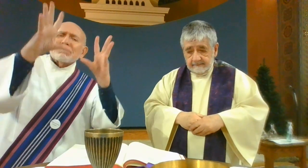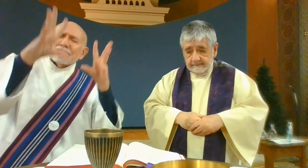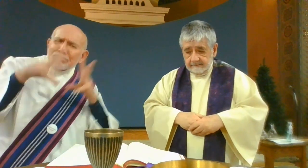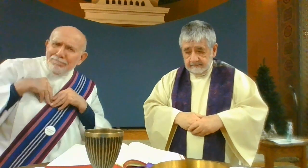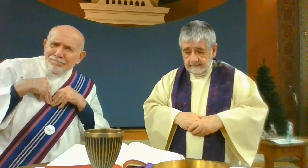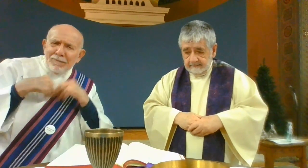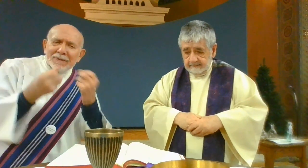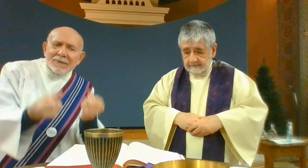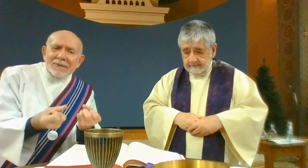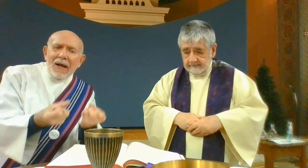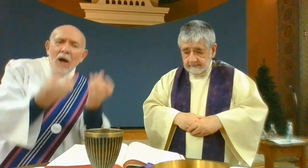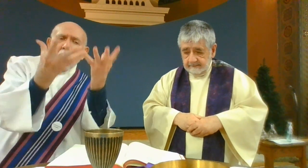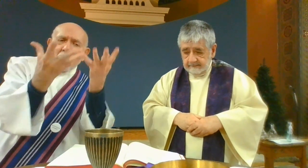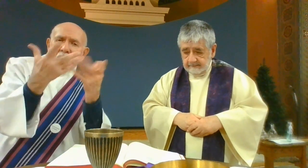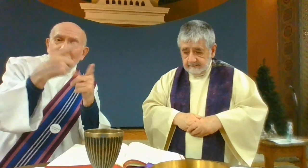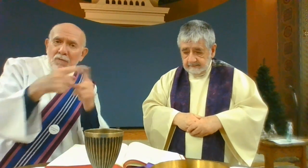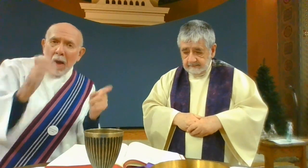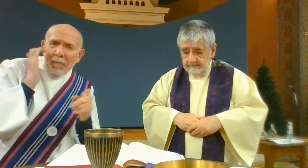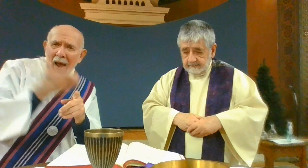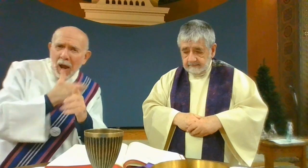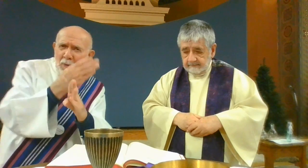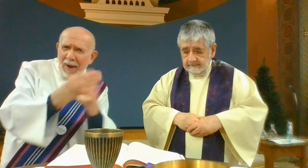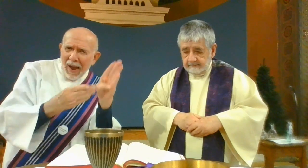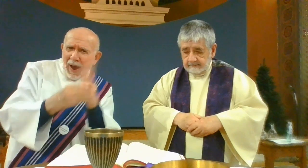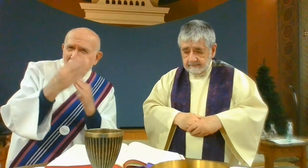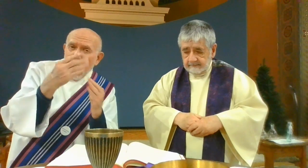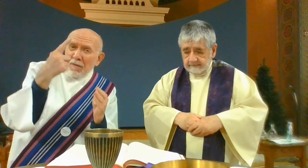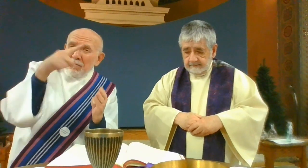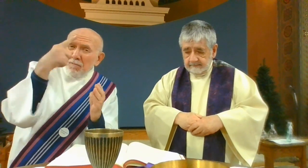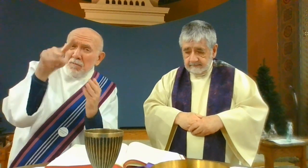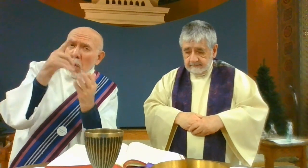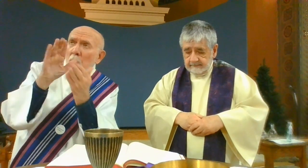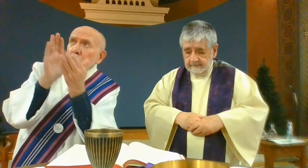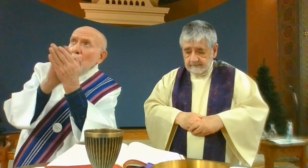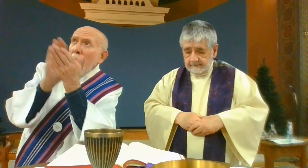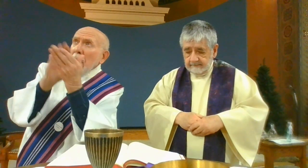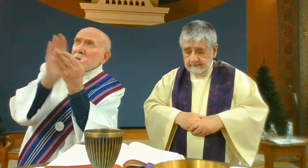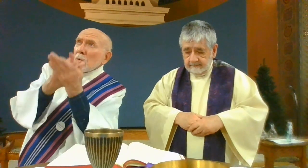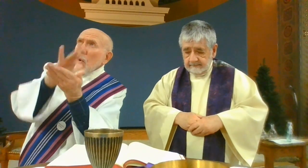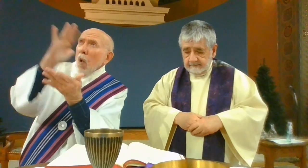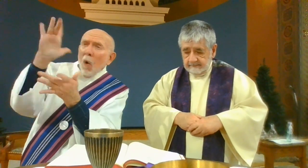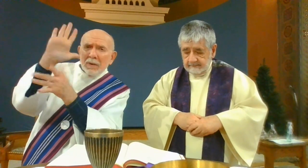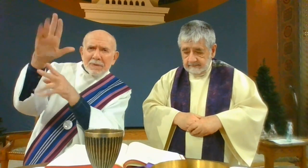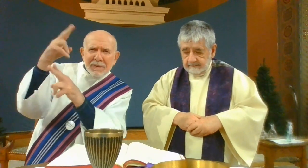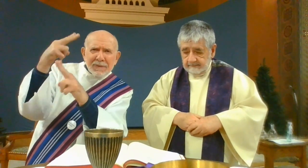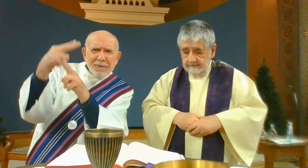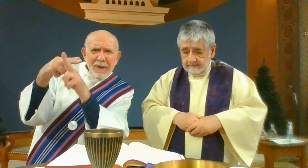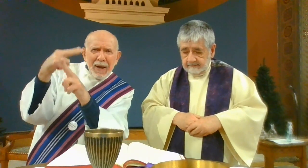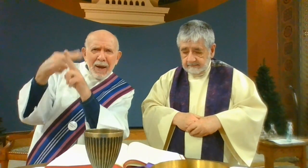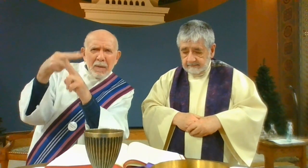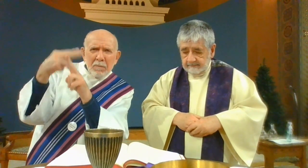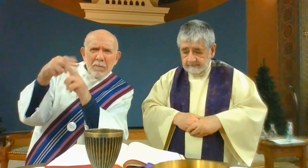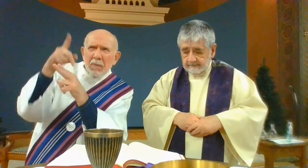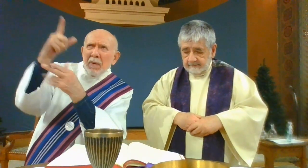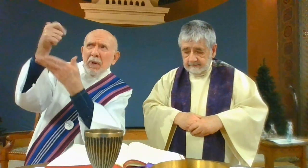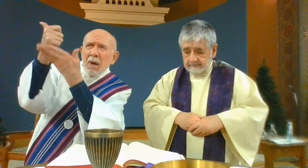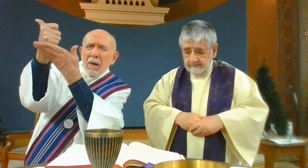May the Lord accept the sacrifice at your hands for the praise and glory of his name, for our good